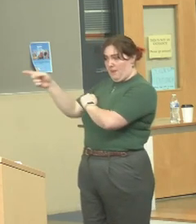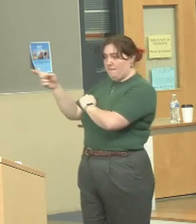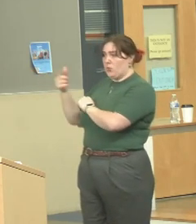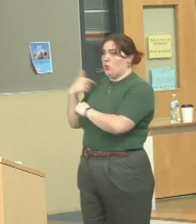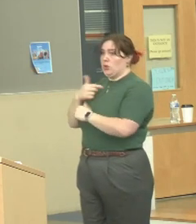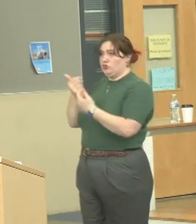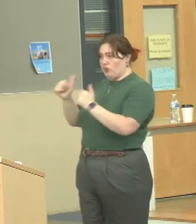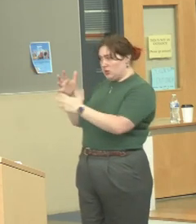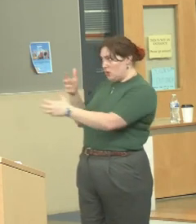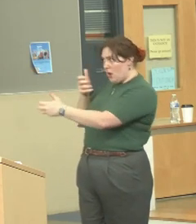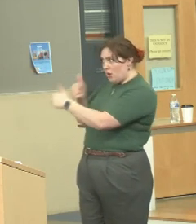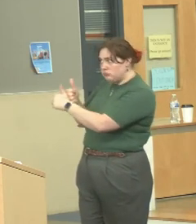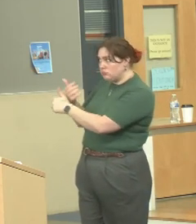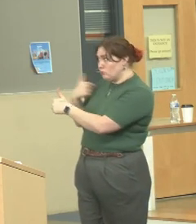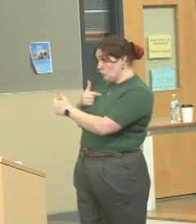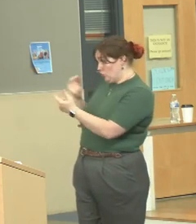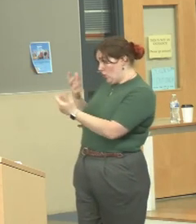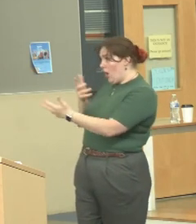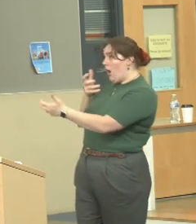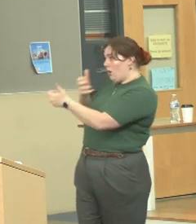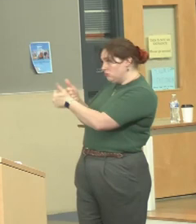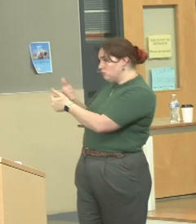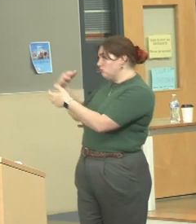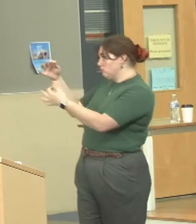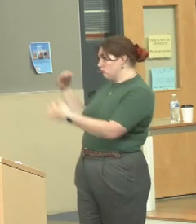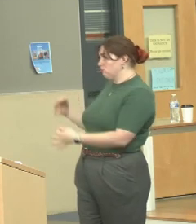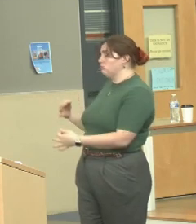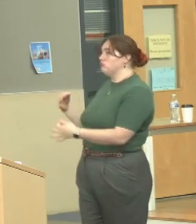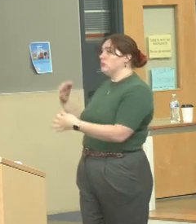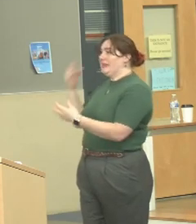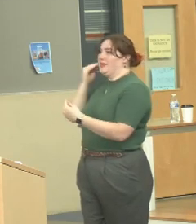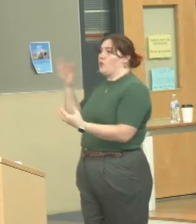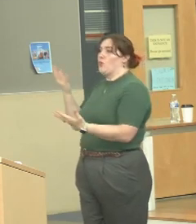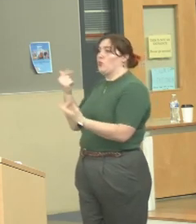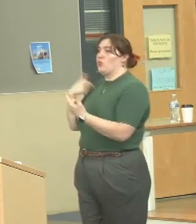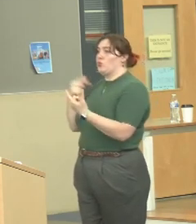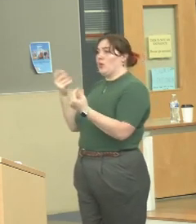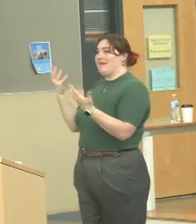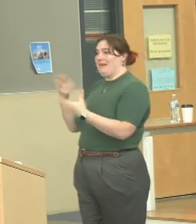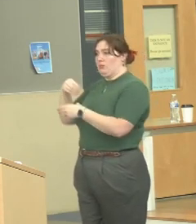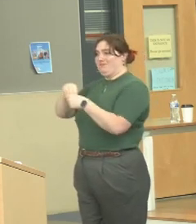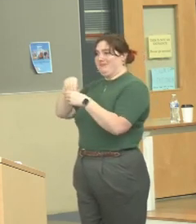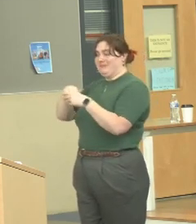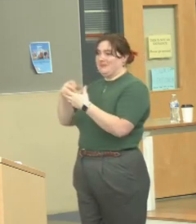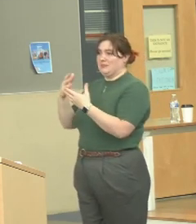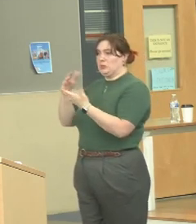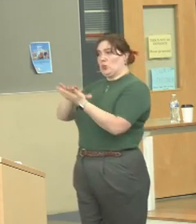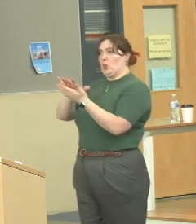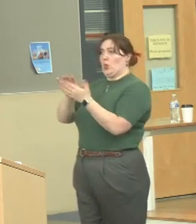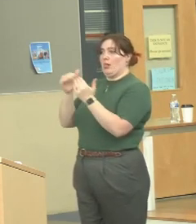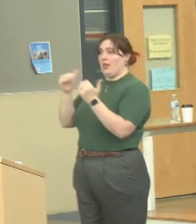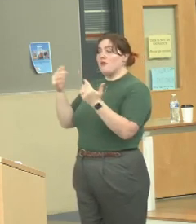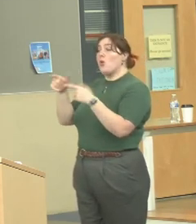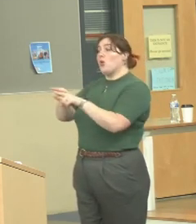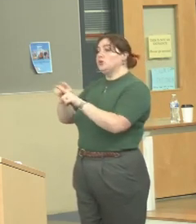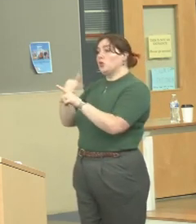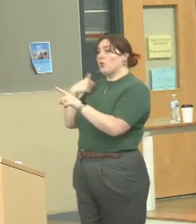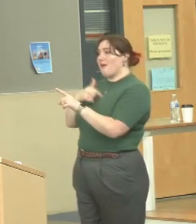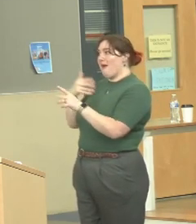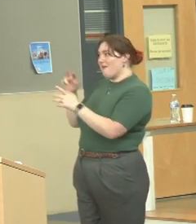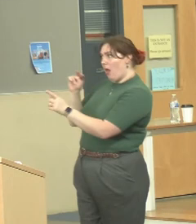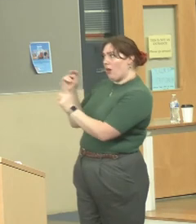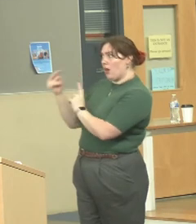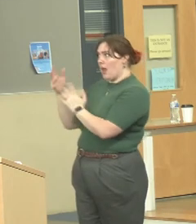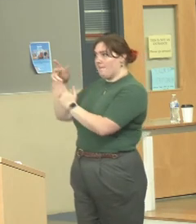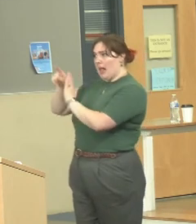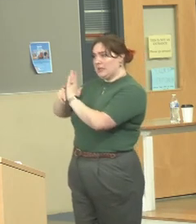up to speed on what we're dealing with internally at the school level. We also give them insights as to, from a policy perspective, what kind of